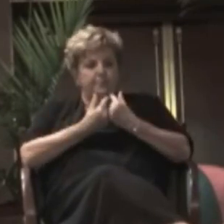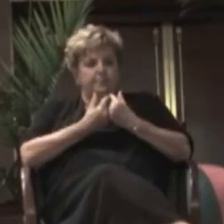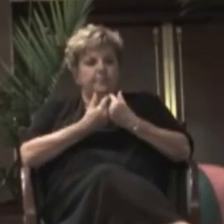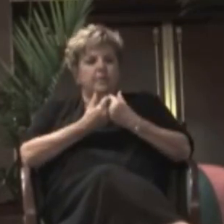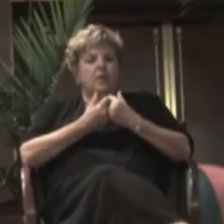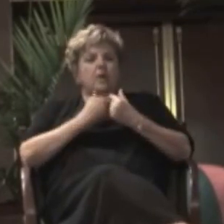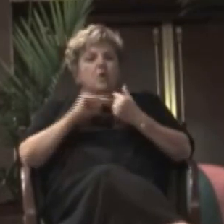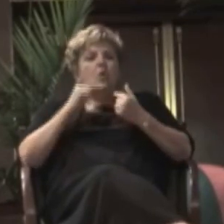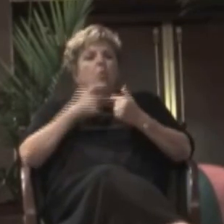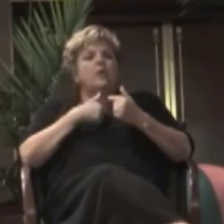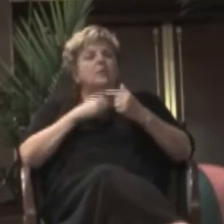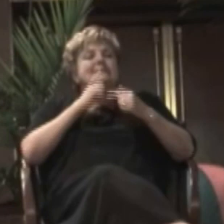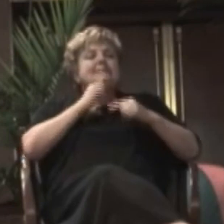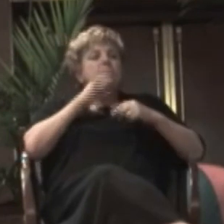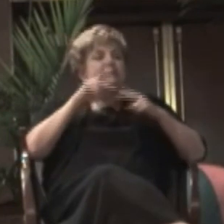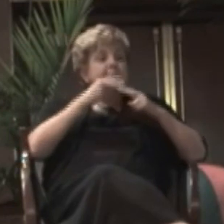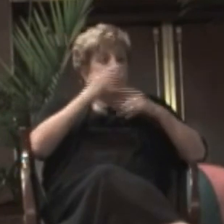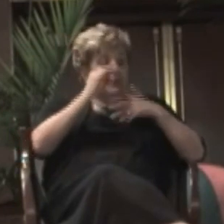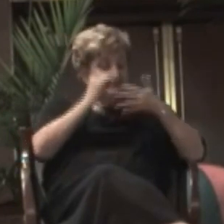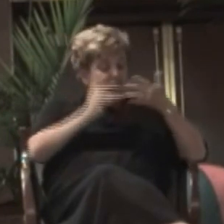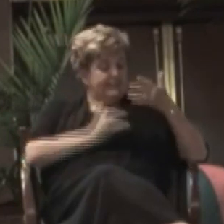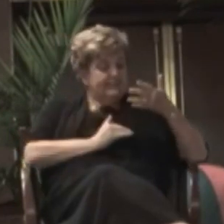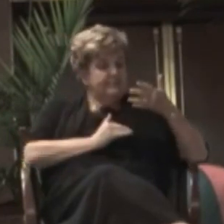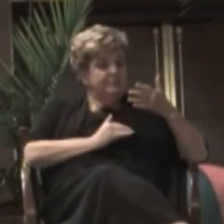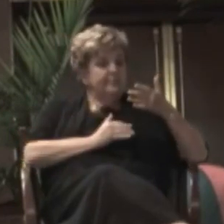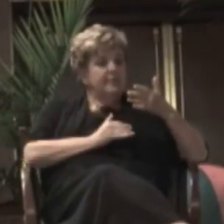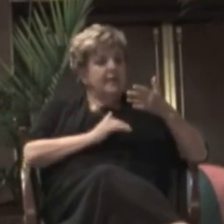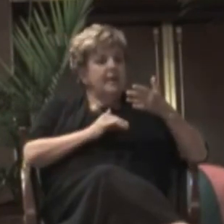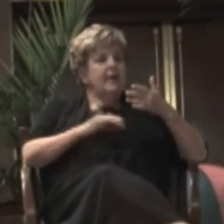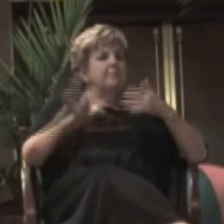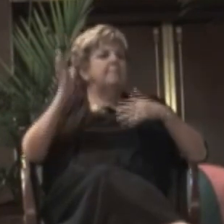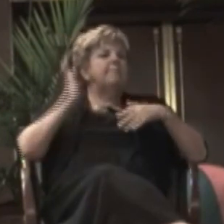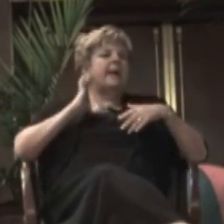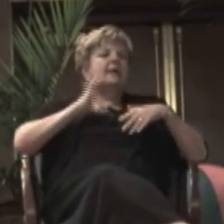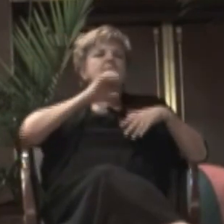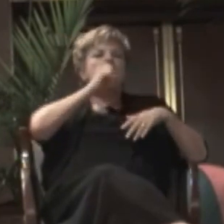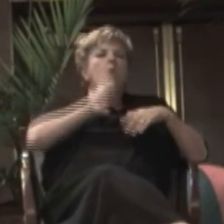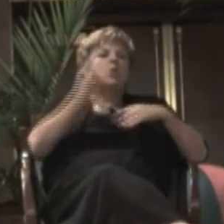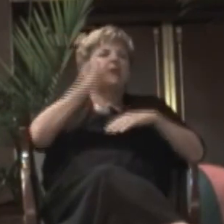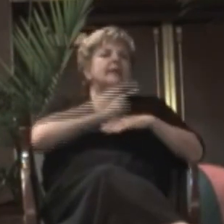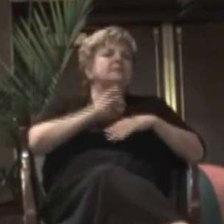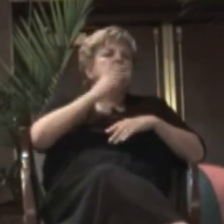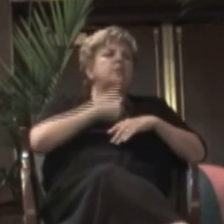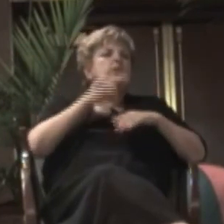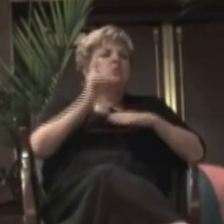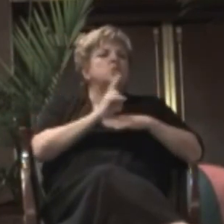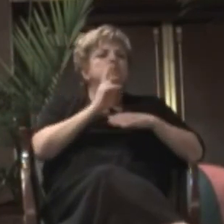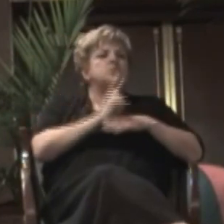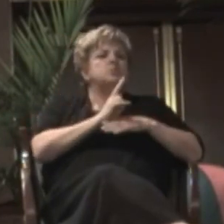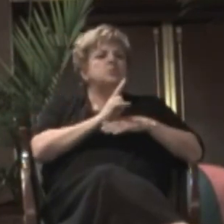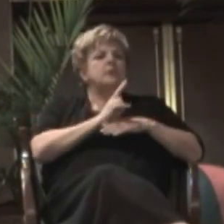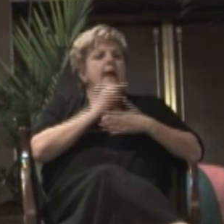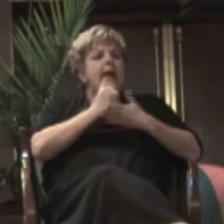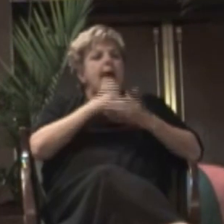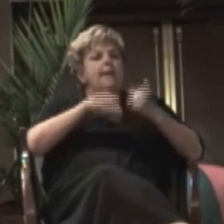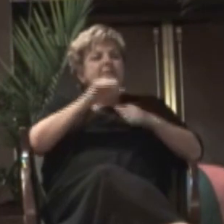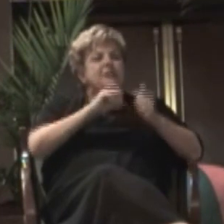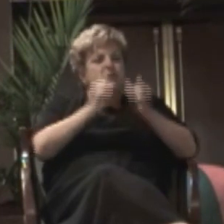old days we used to do a wonderful job of taking through the steps. If we did, I never saw it. They hid it from